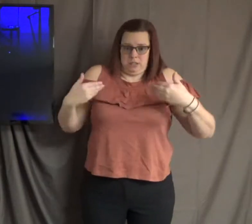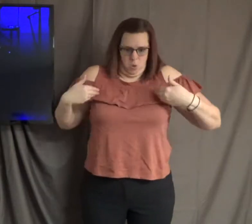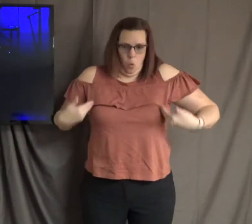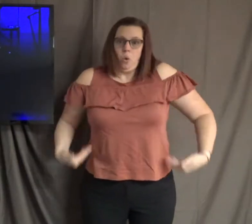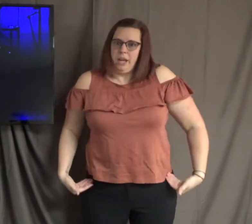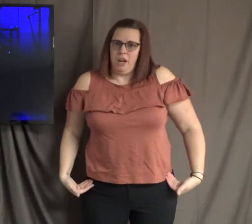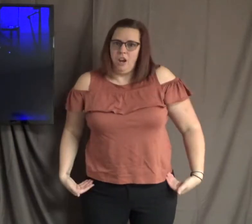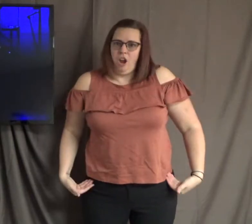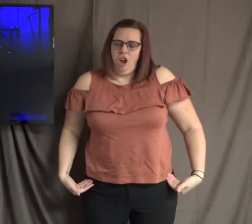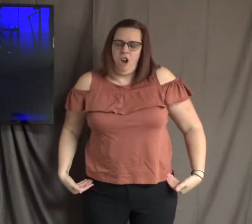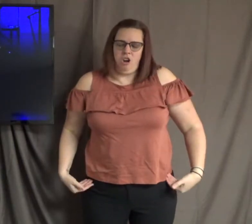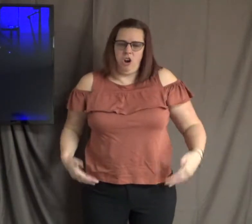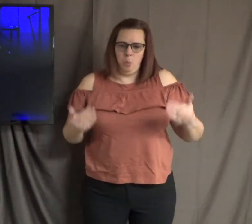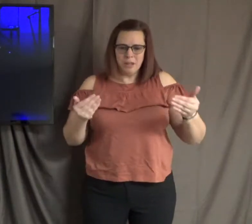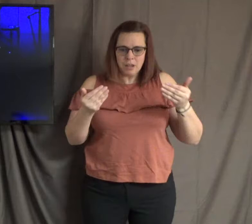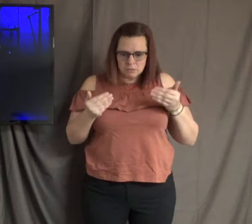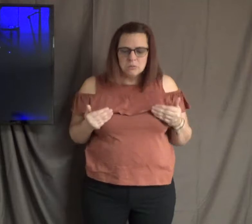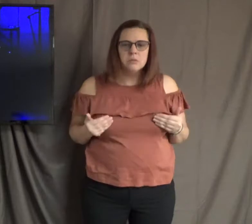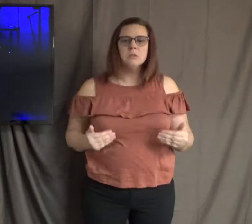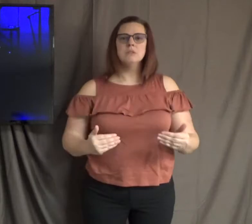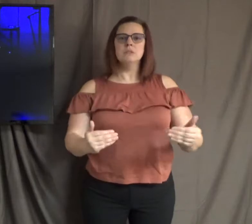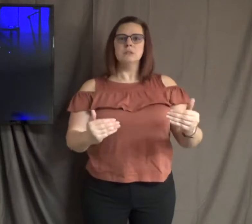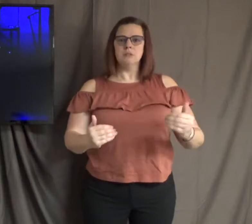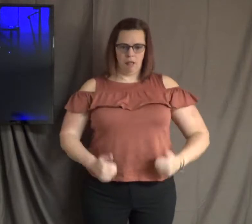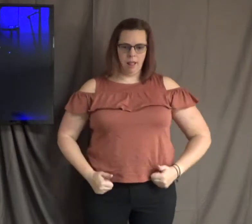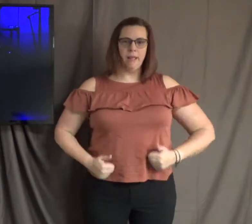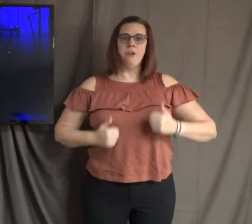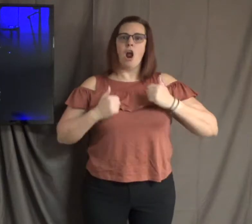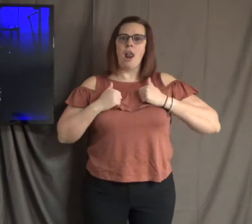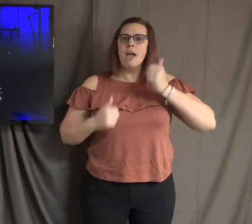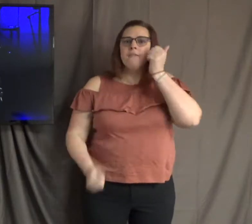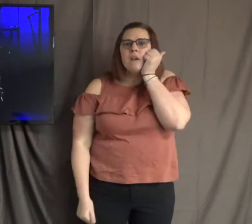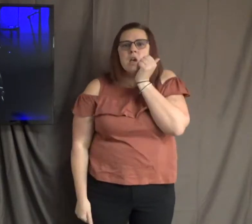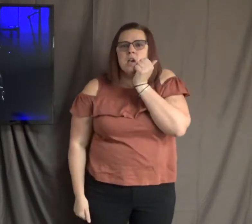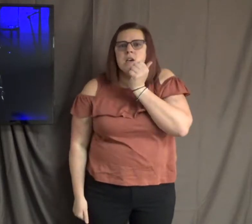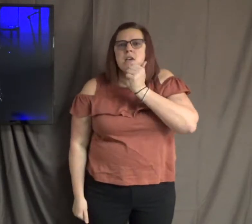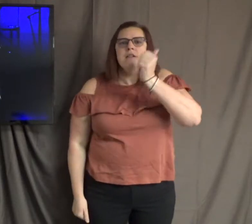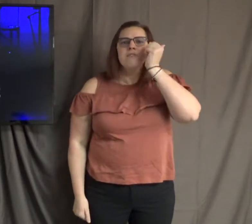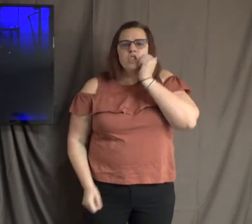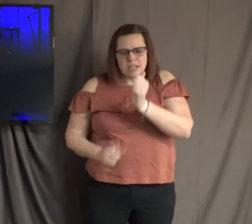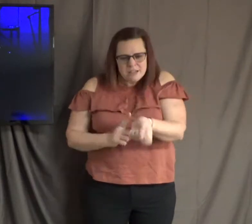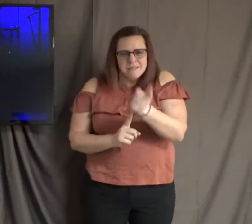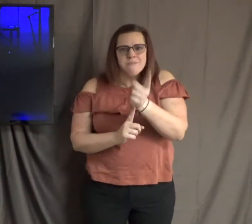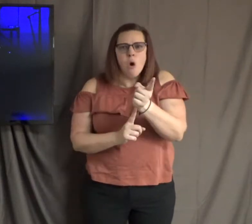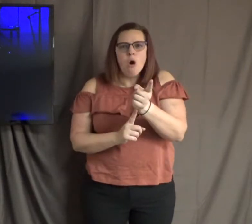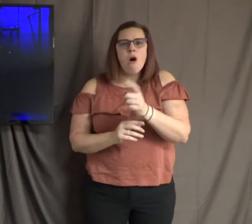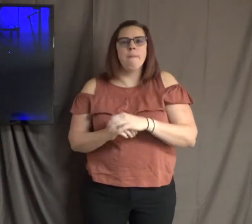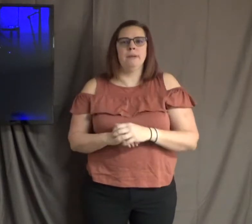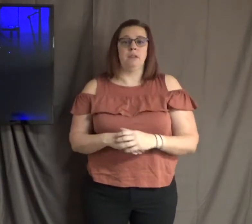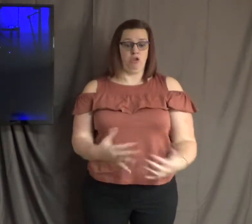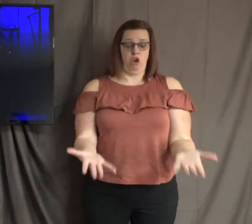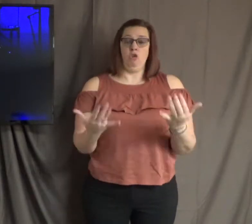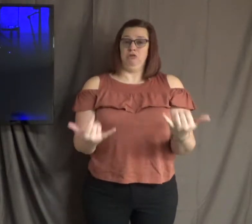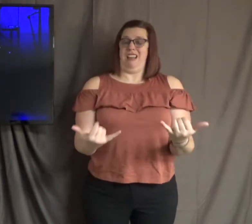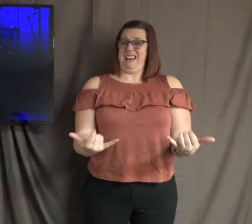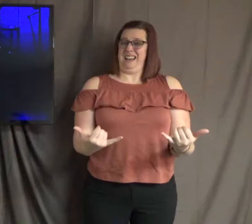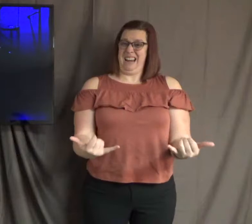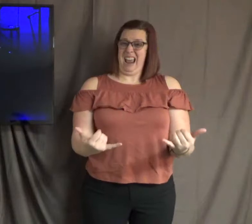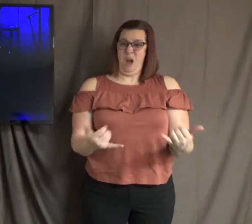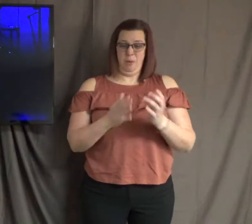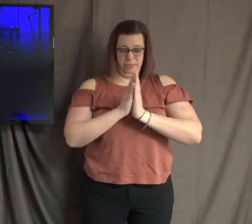is how we move forward and live our life every single moment. And here, now, in this prayerful moment,